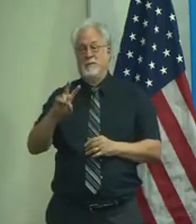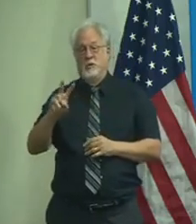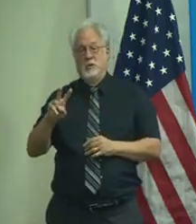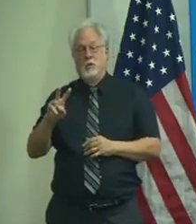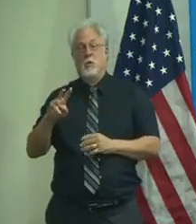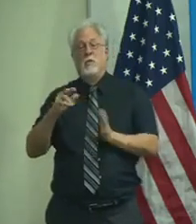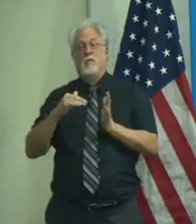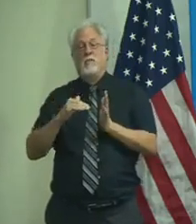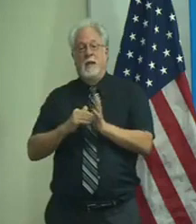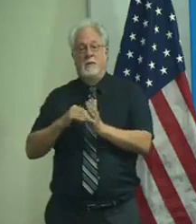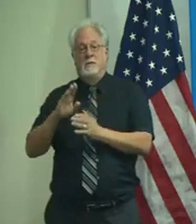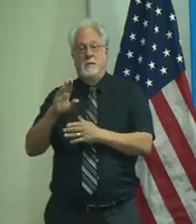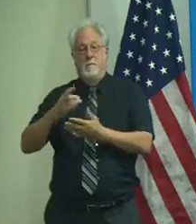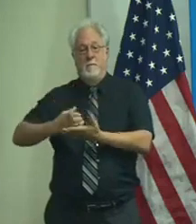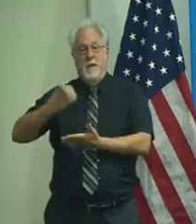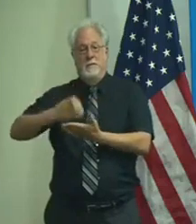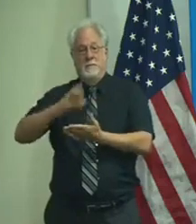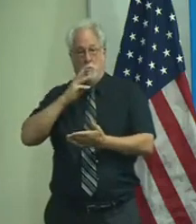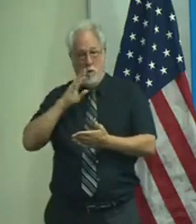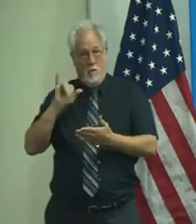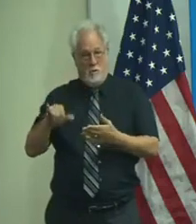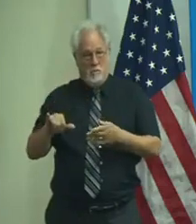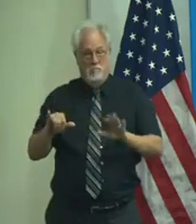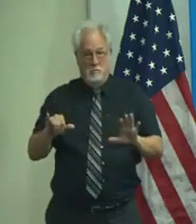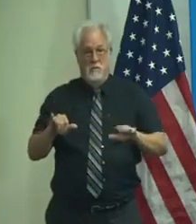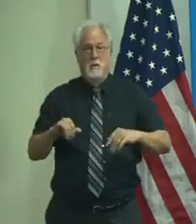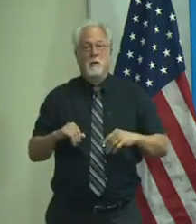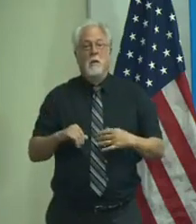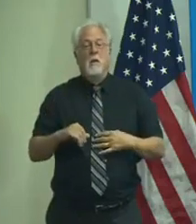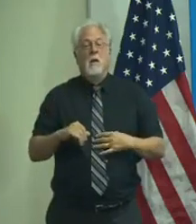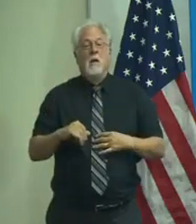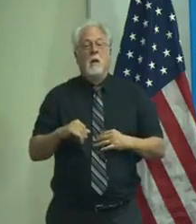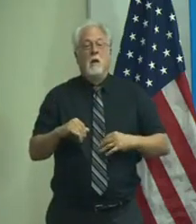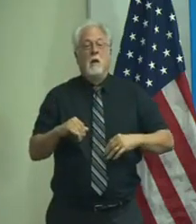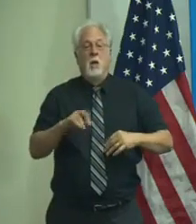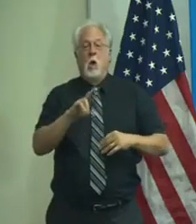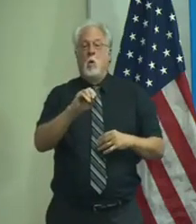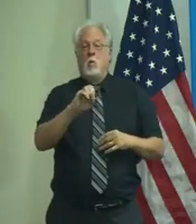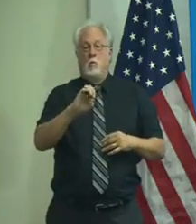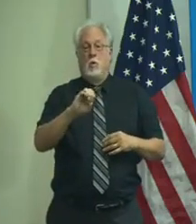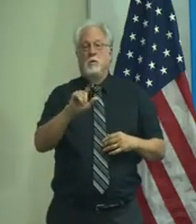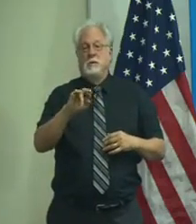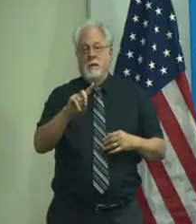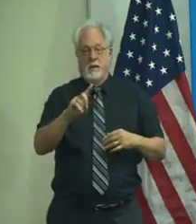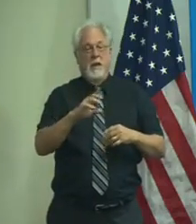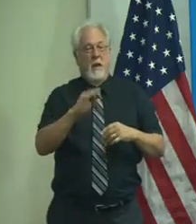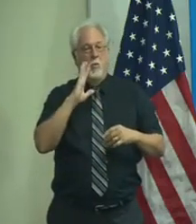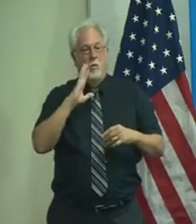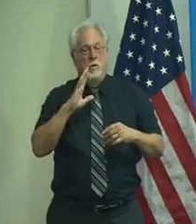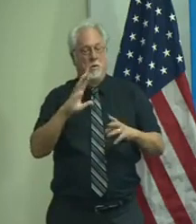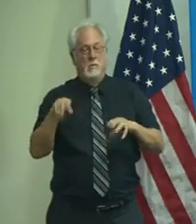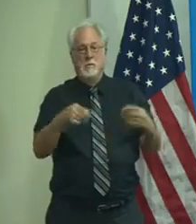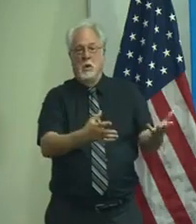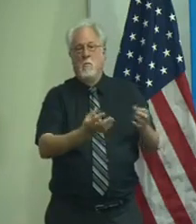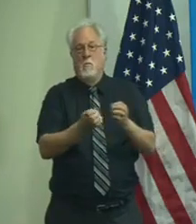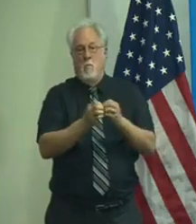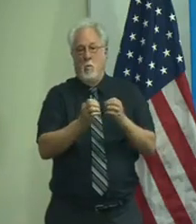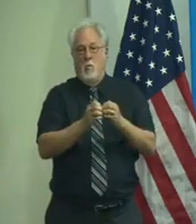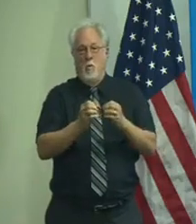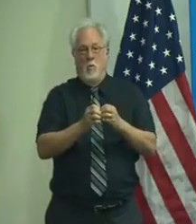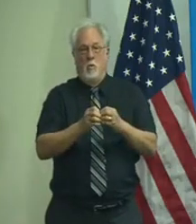372,000 bottles of water, and those are liter bottles, in Roseland, and then we'll be receiving more